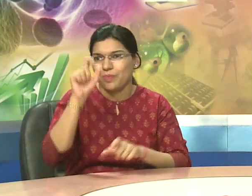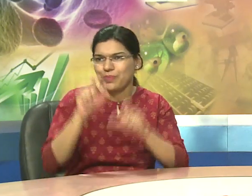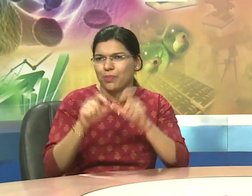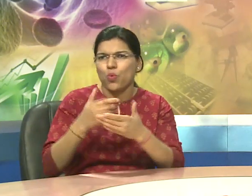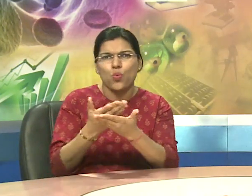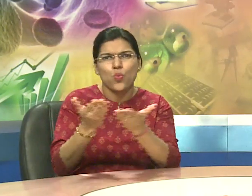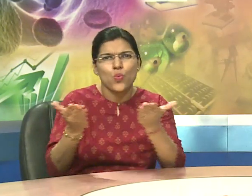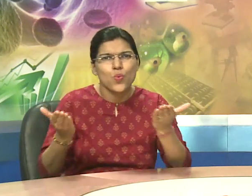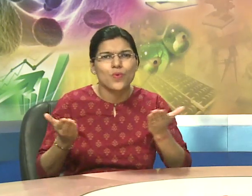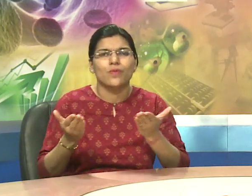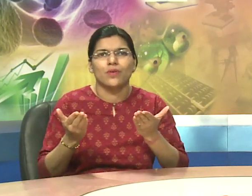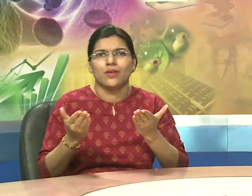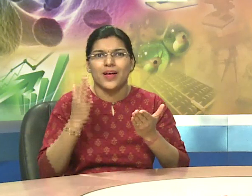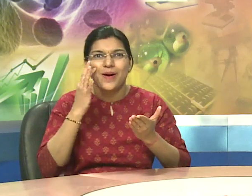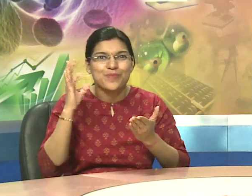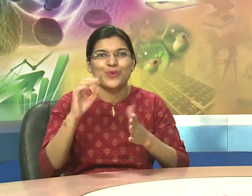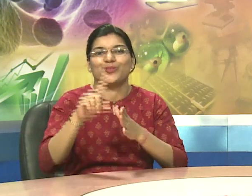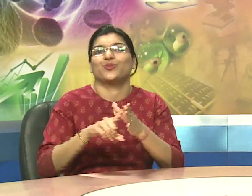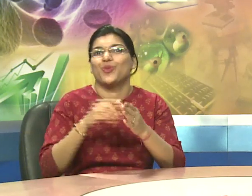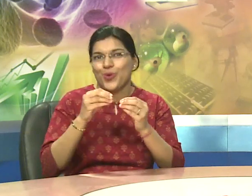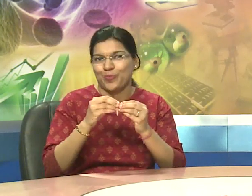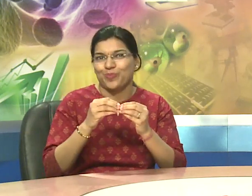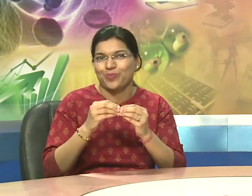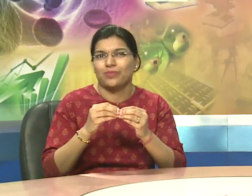Next point is help in